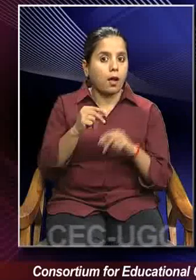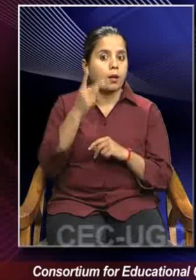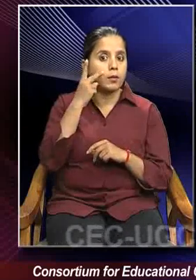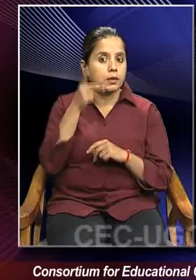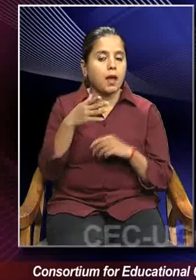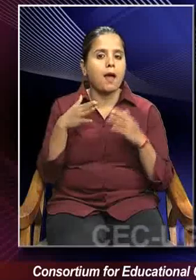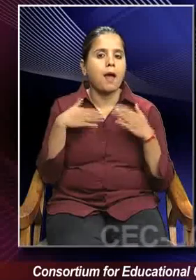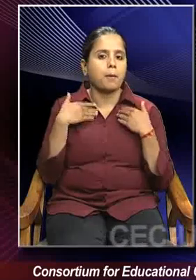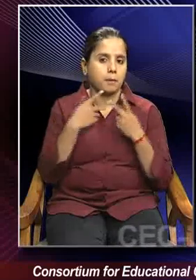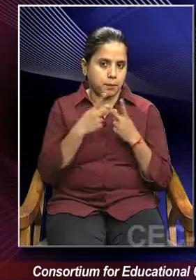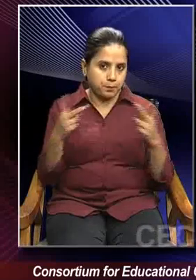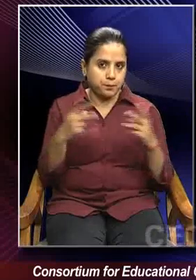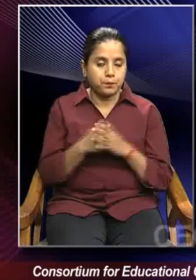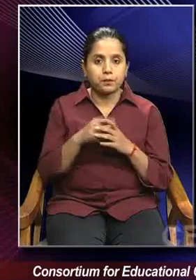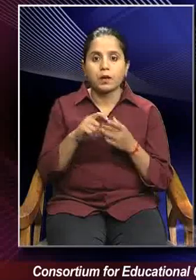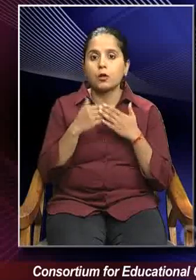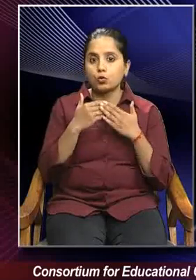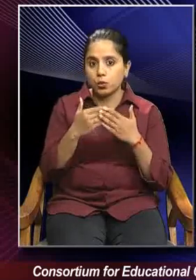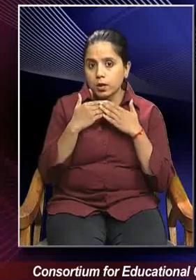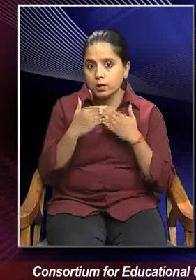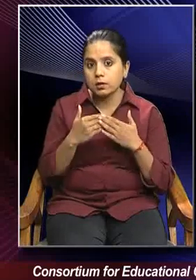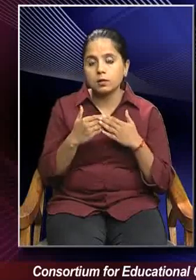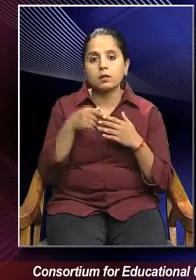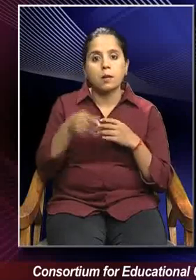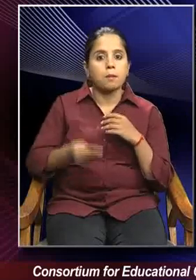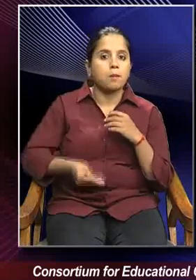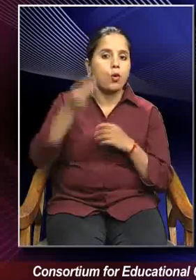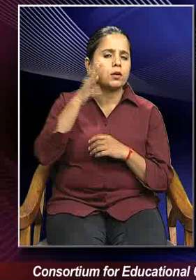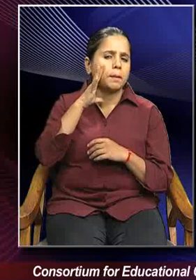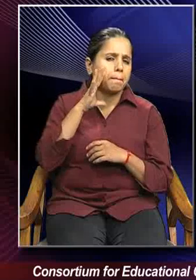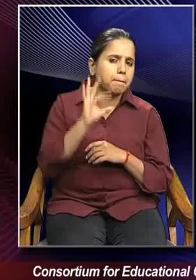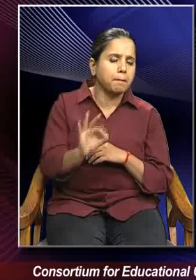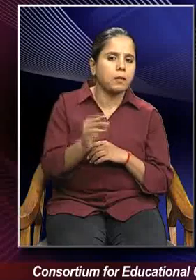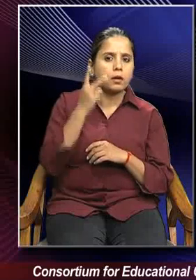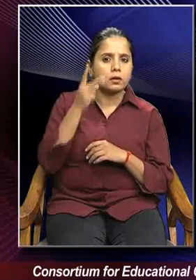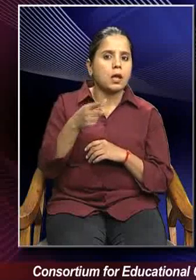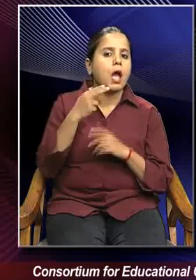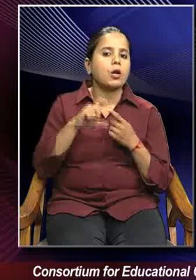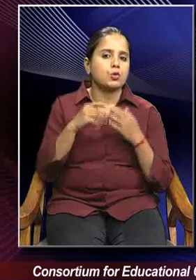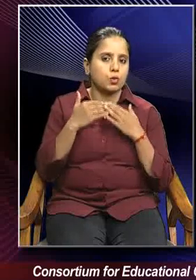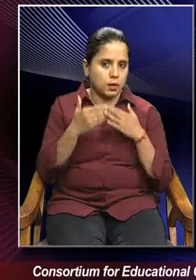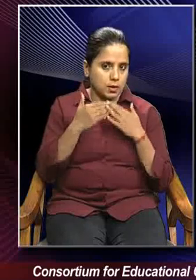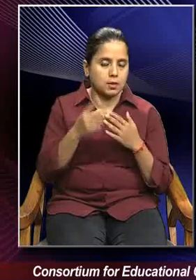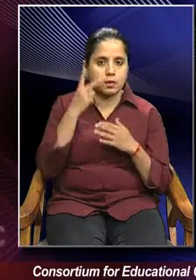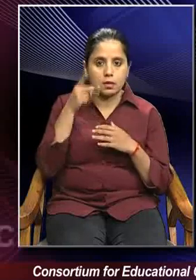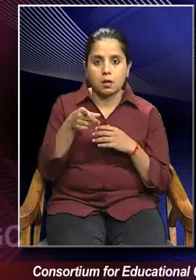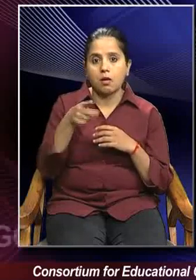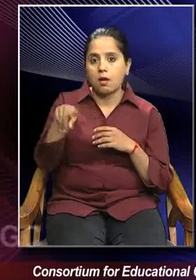the happiness. Education, the most important factor is education,